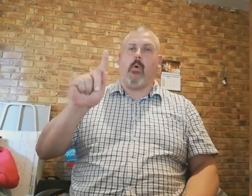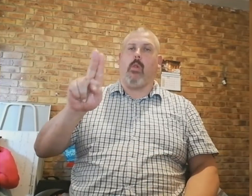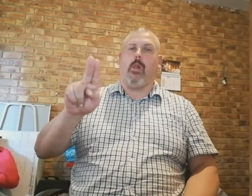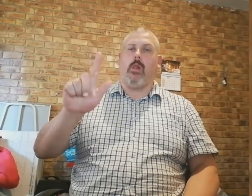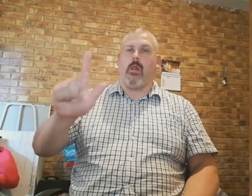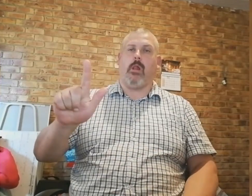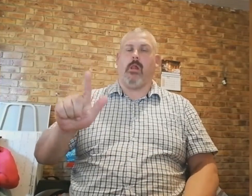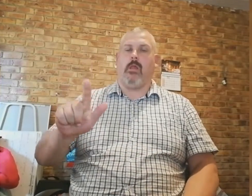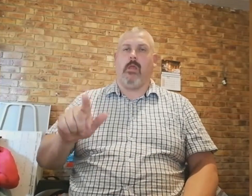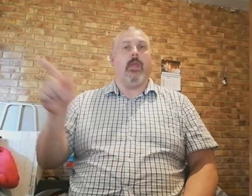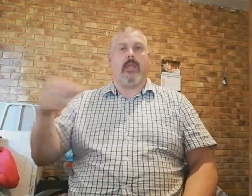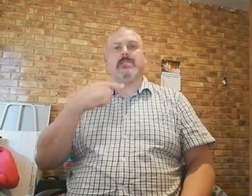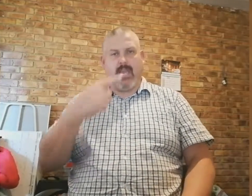Paul, he said,